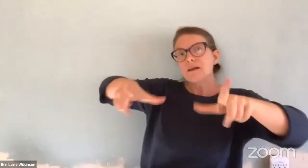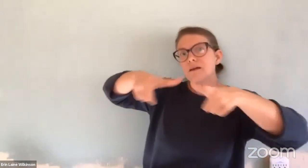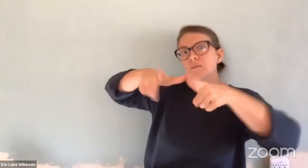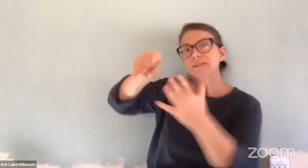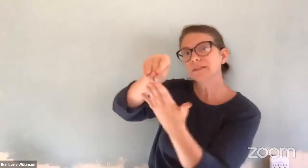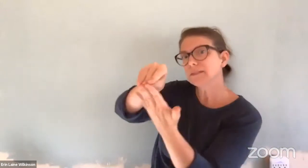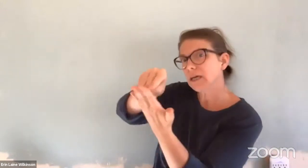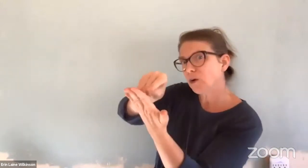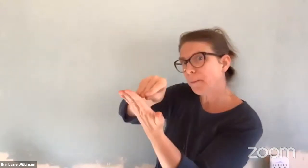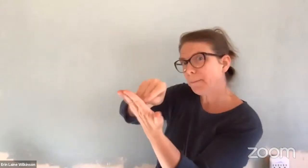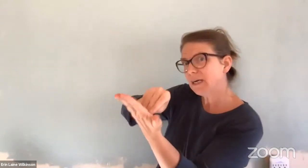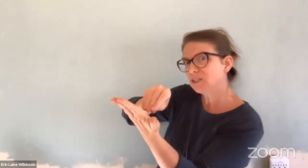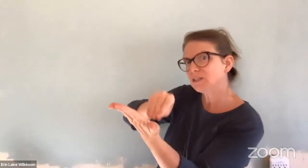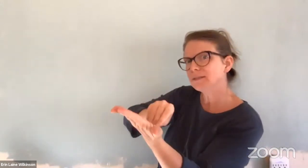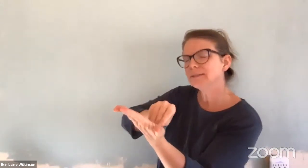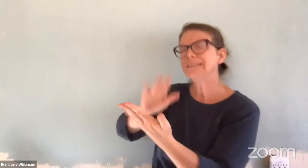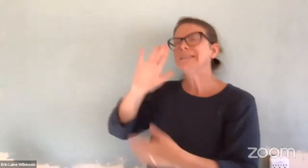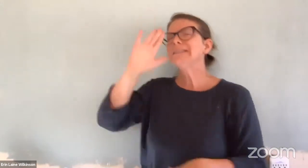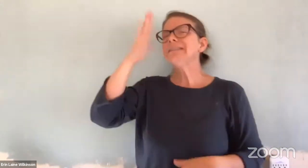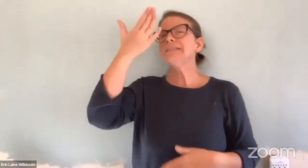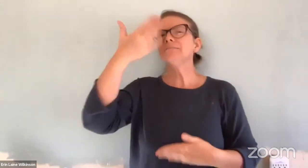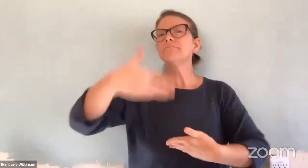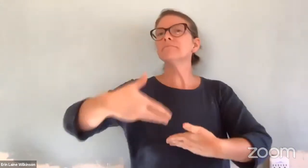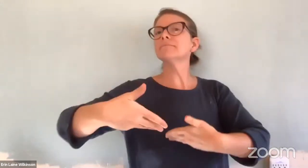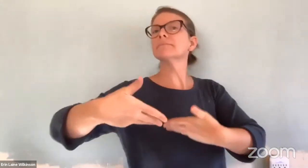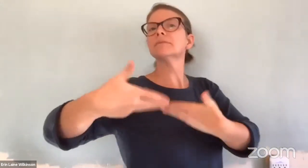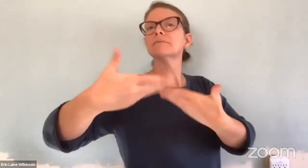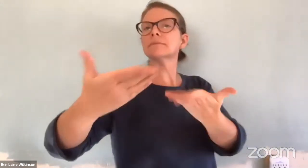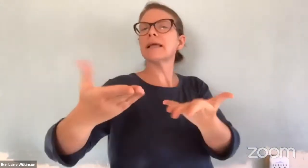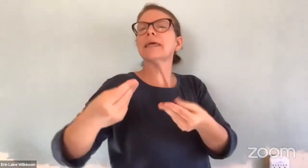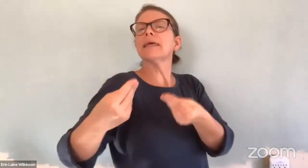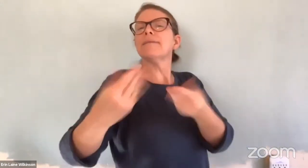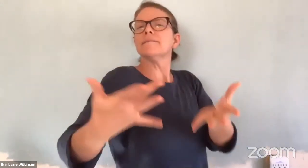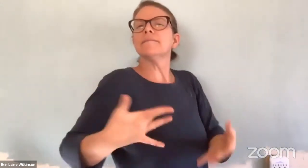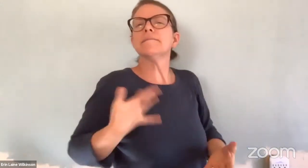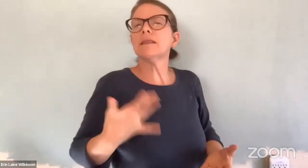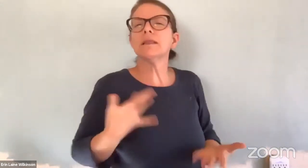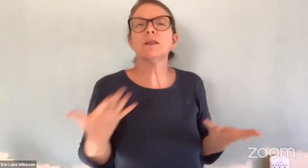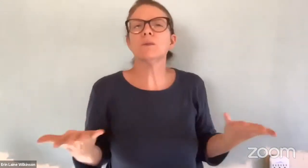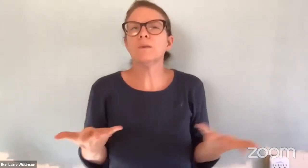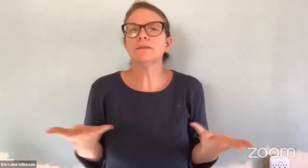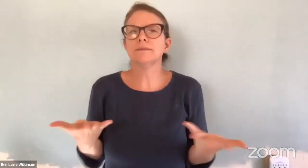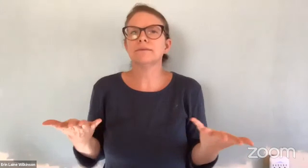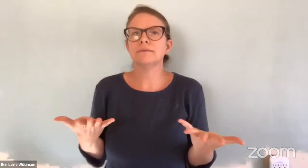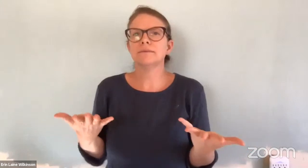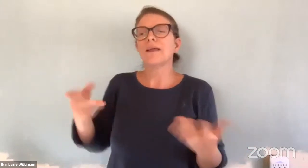view for majority sign language documentation,